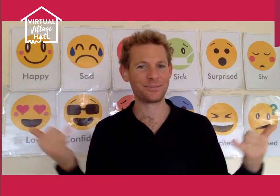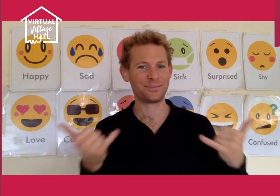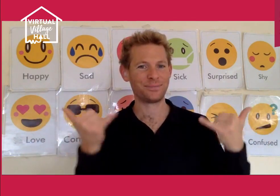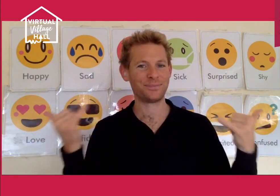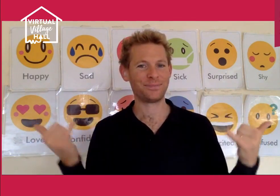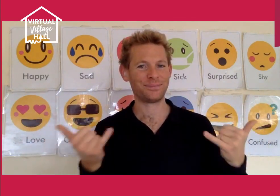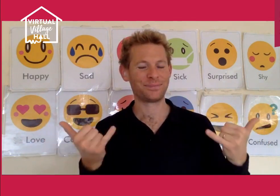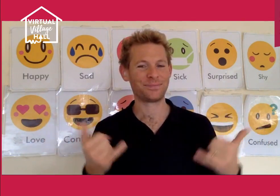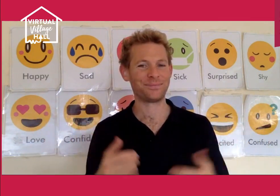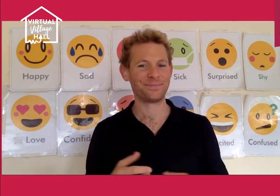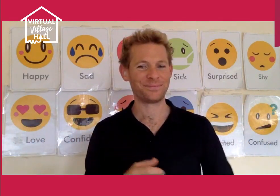Party.